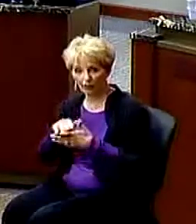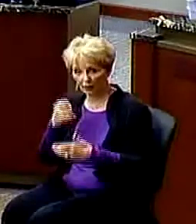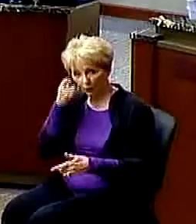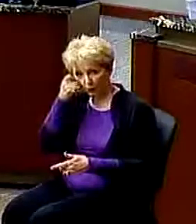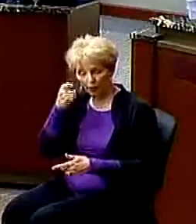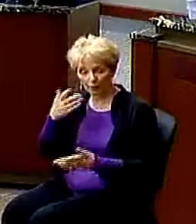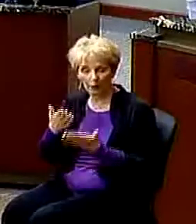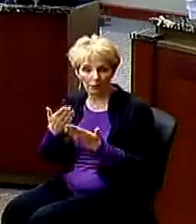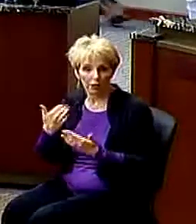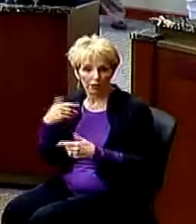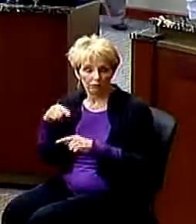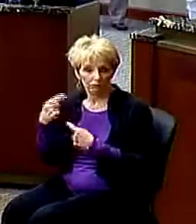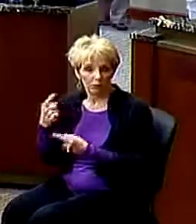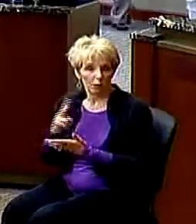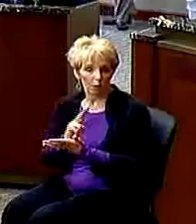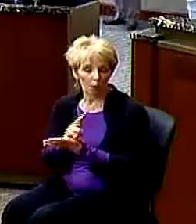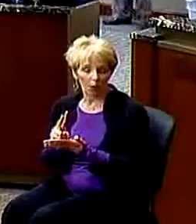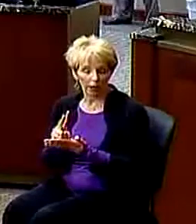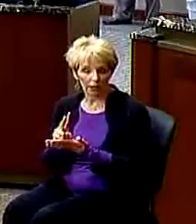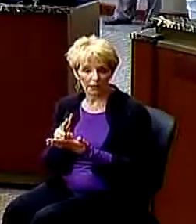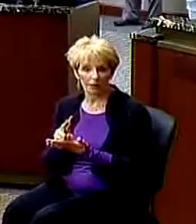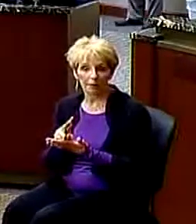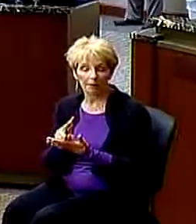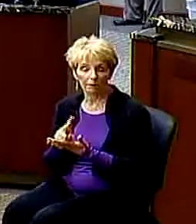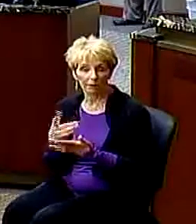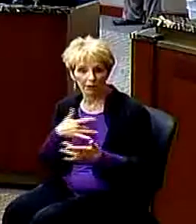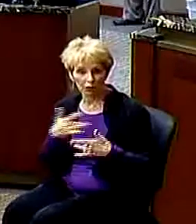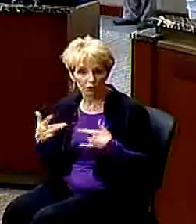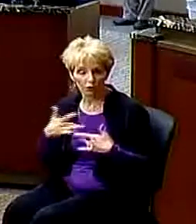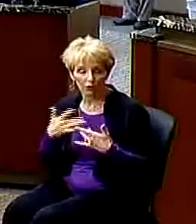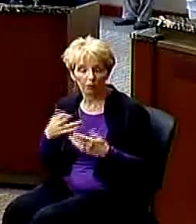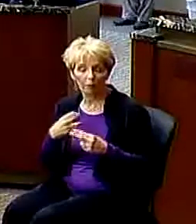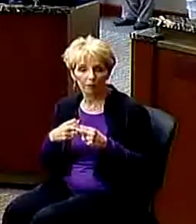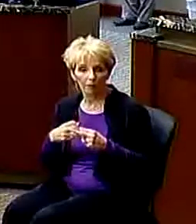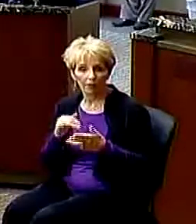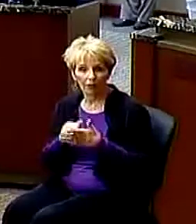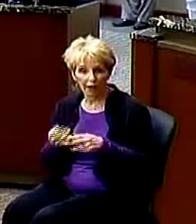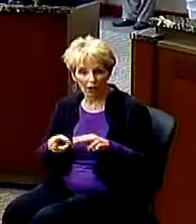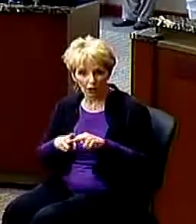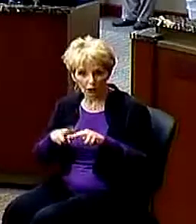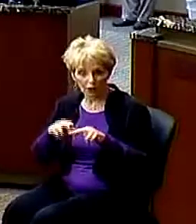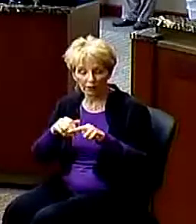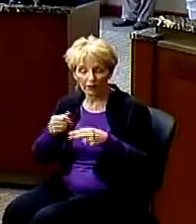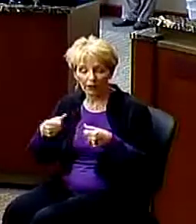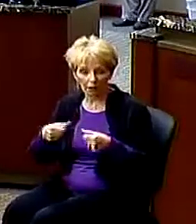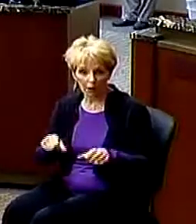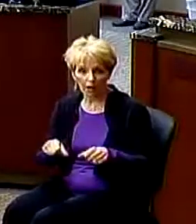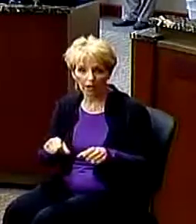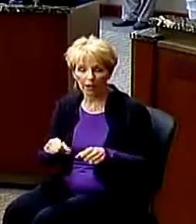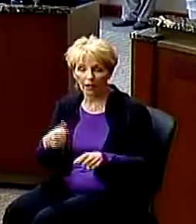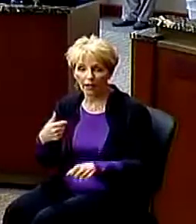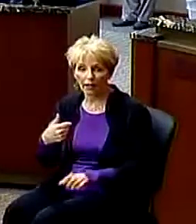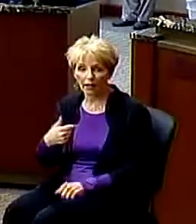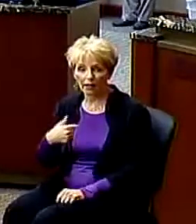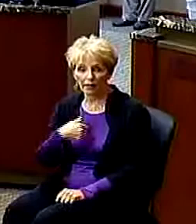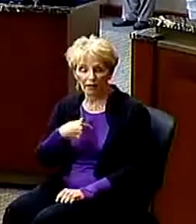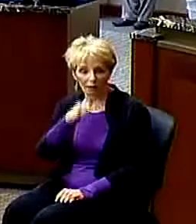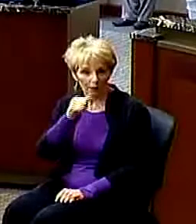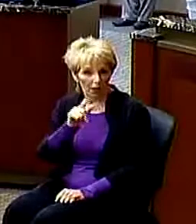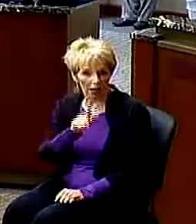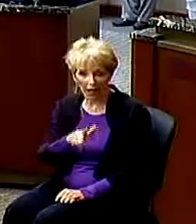recently, probably in the last couple of weeks, concerning the increase in the deposit. I'm neither a